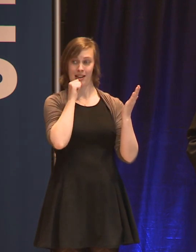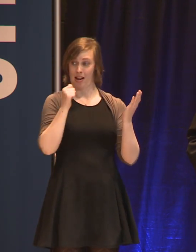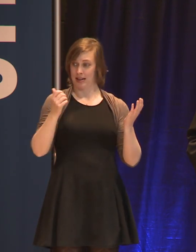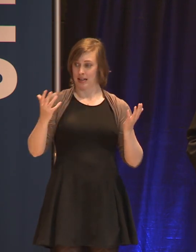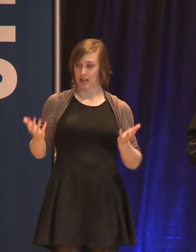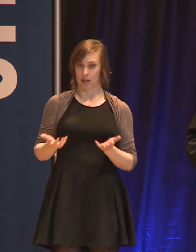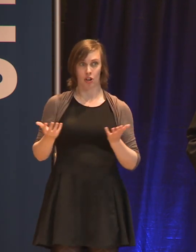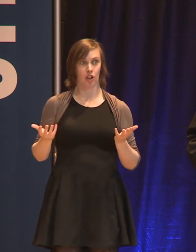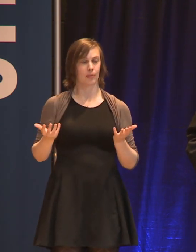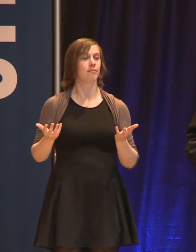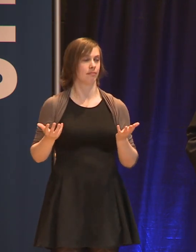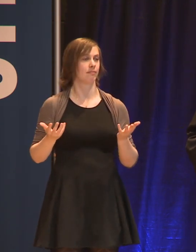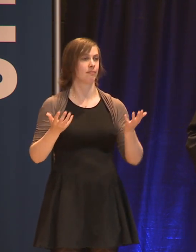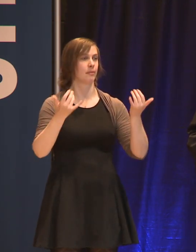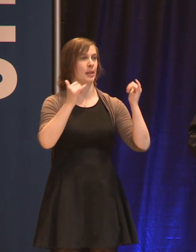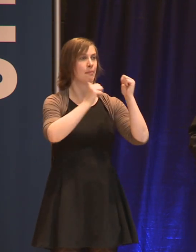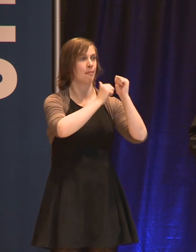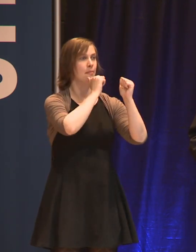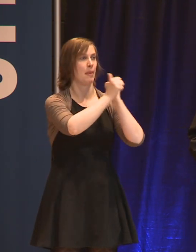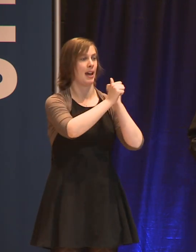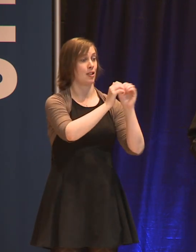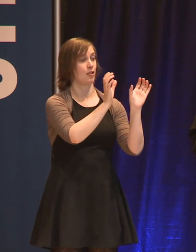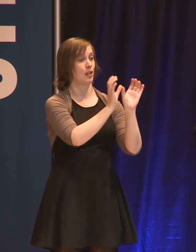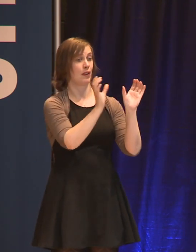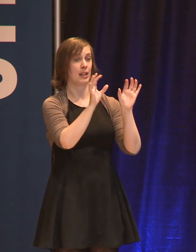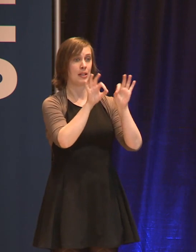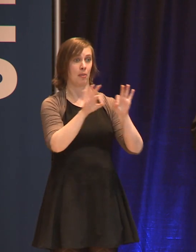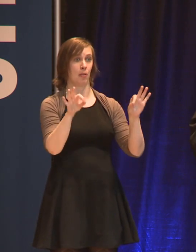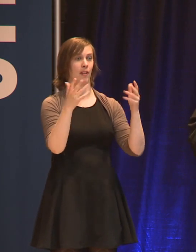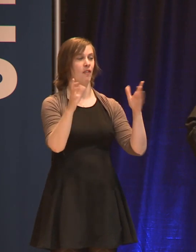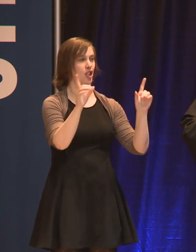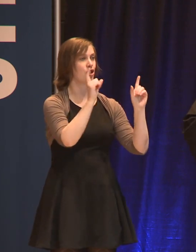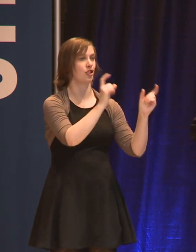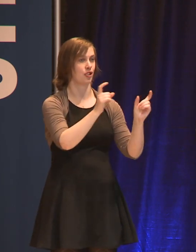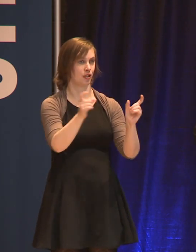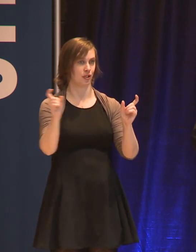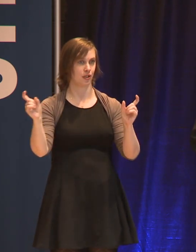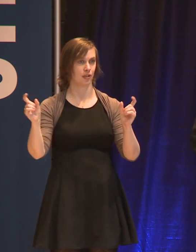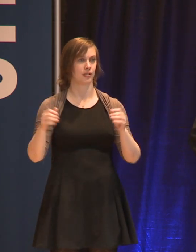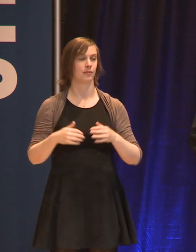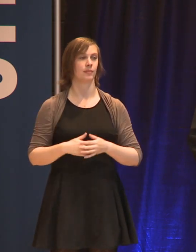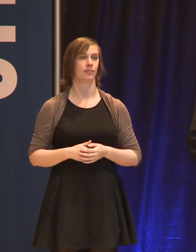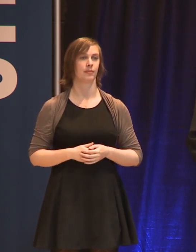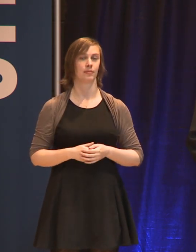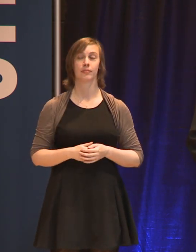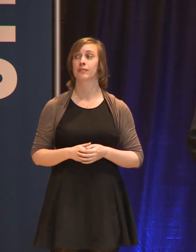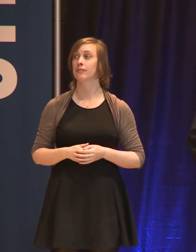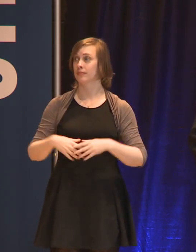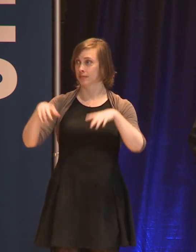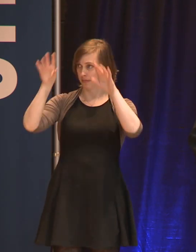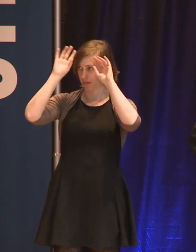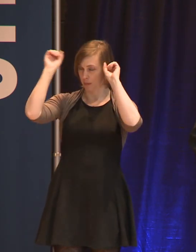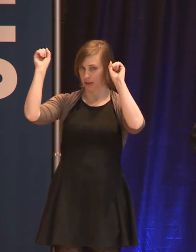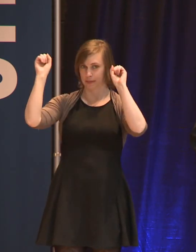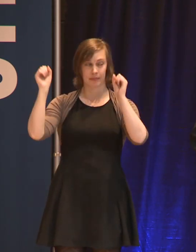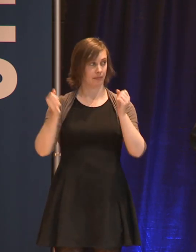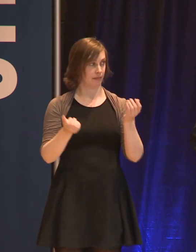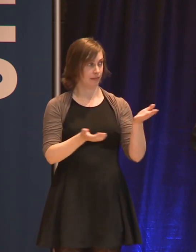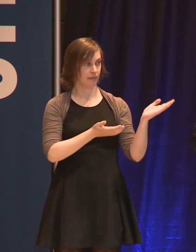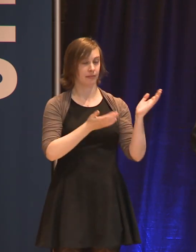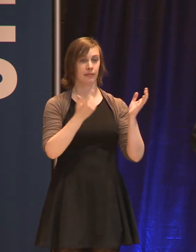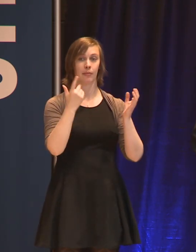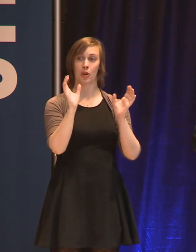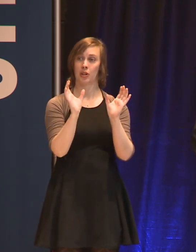are automatically admitted to their respective certificates or diplomas. Mr. President, the candidates for the